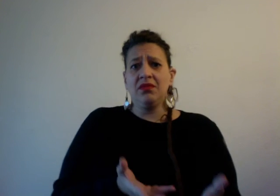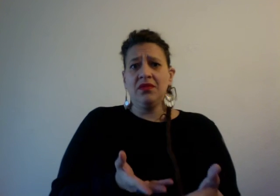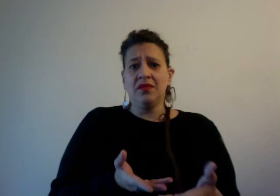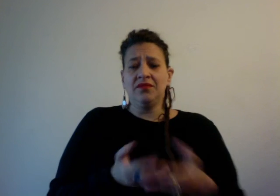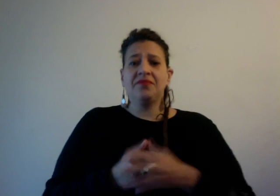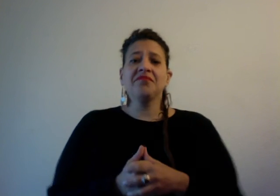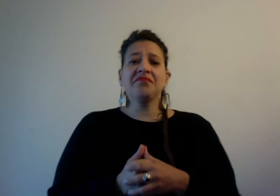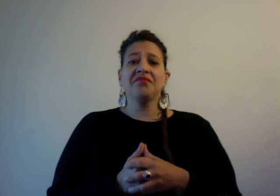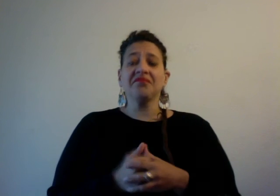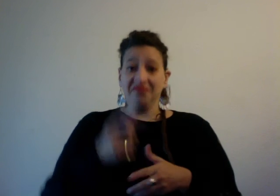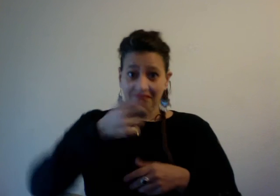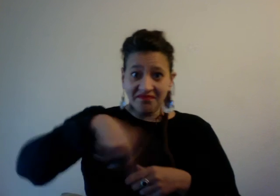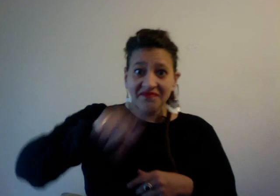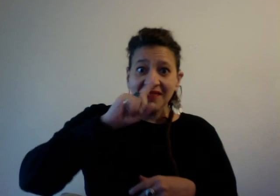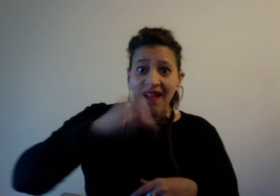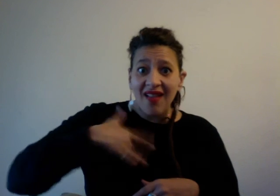But I love It It needs